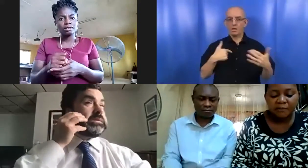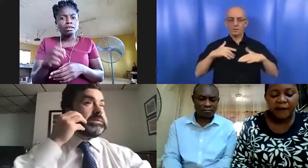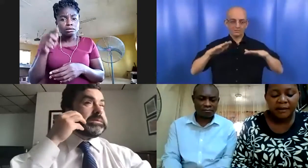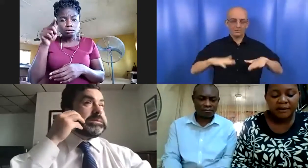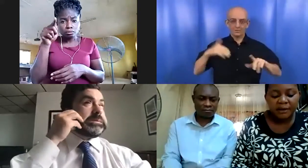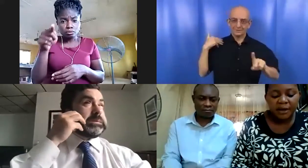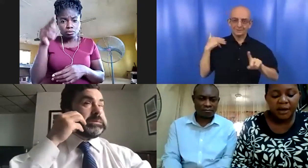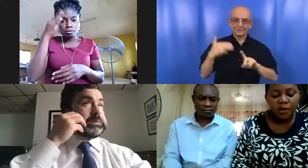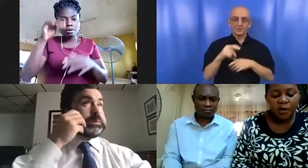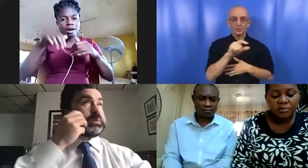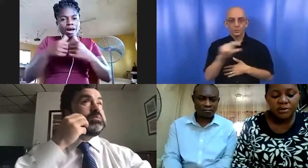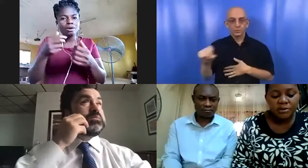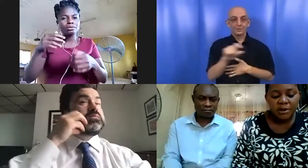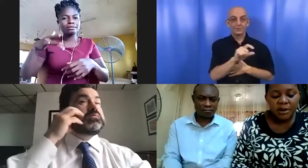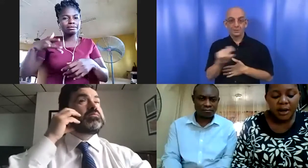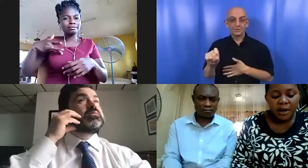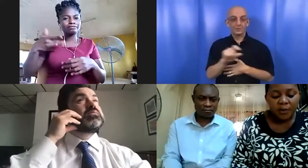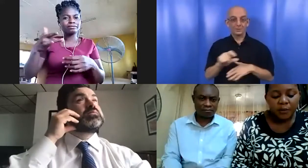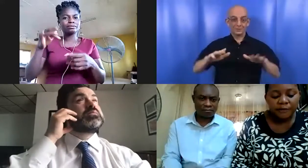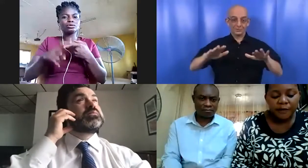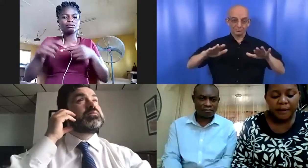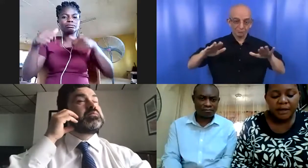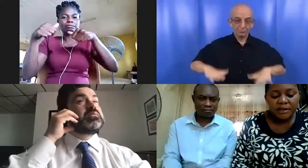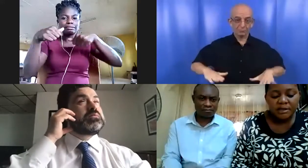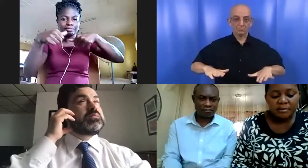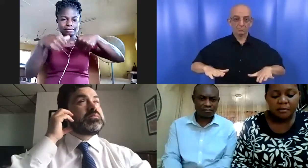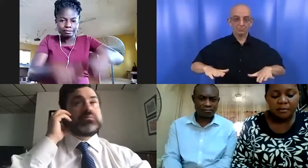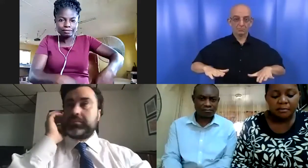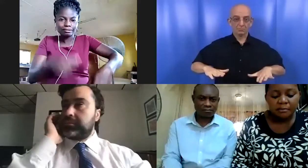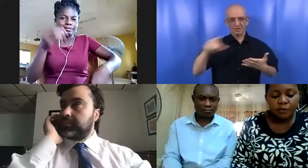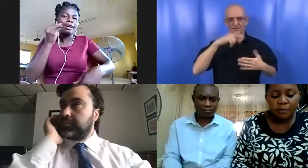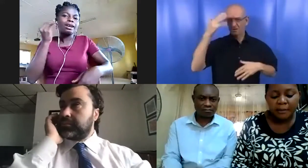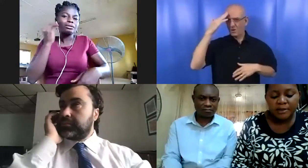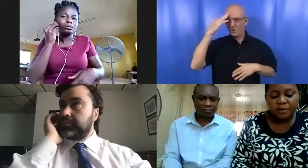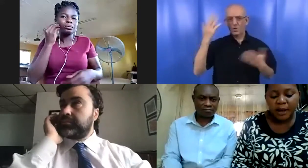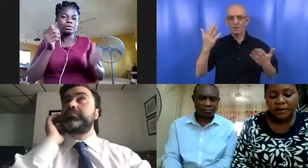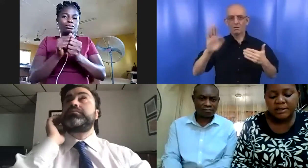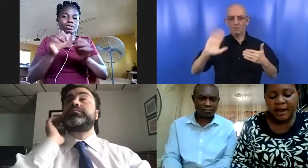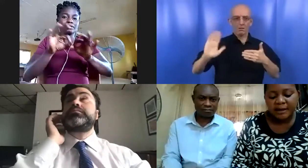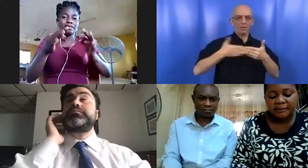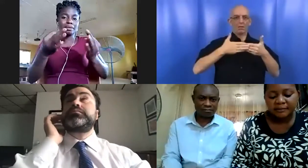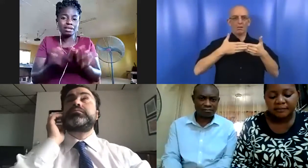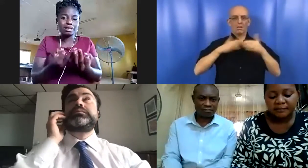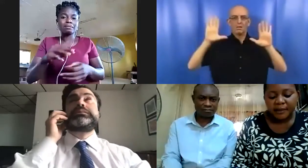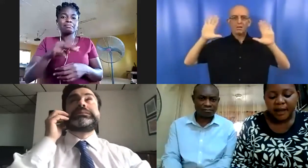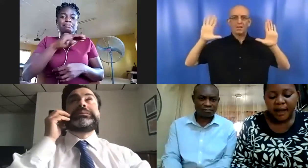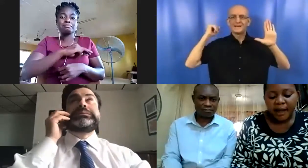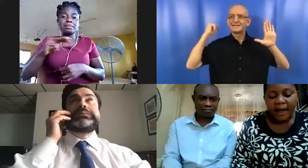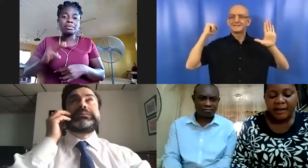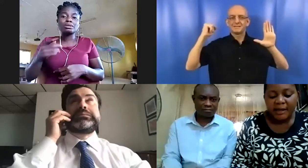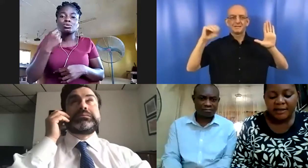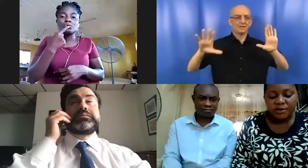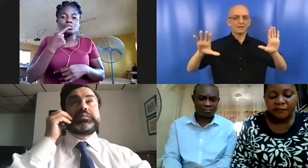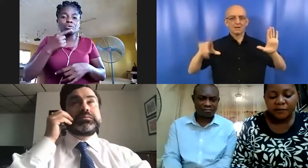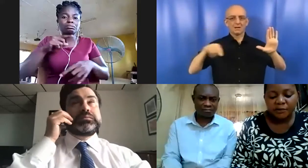be confined in homes with families, members who cannot sign,